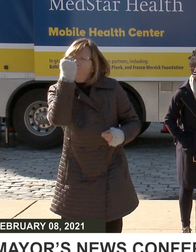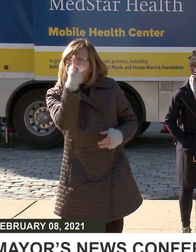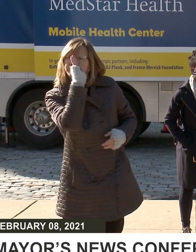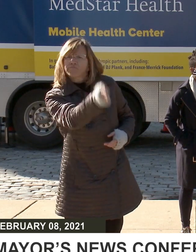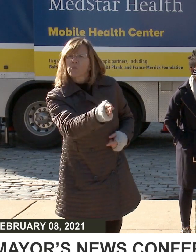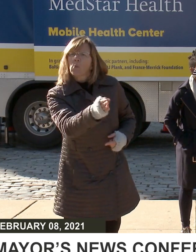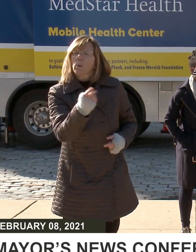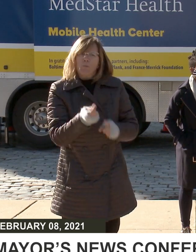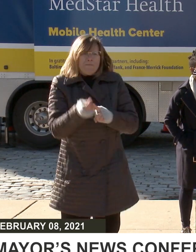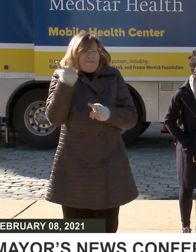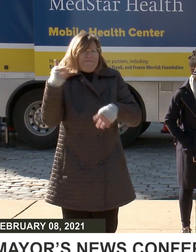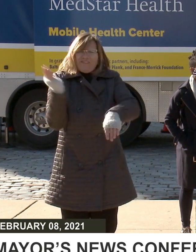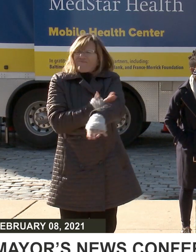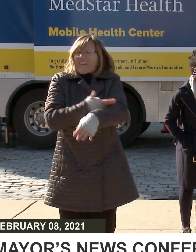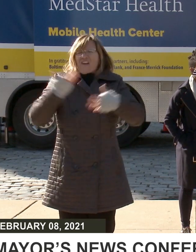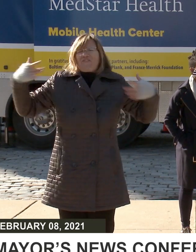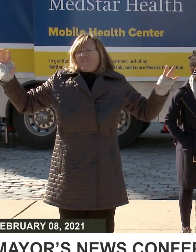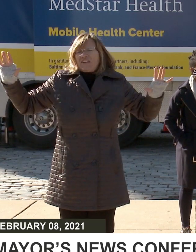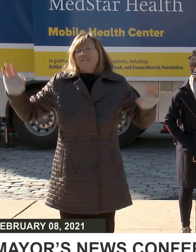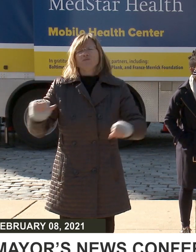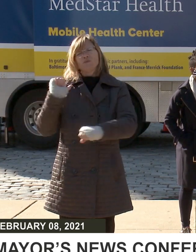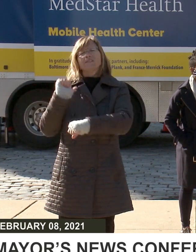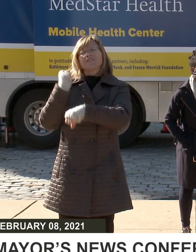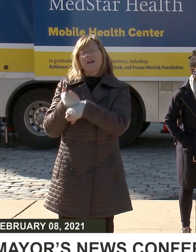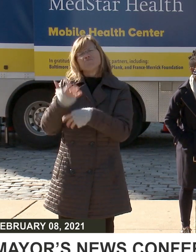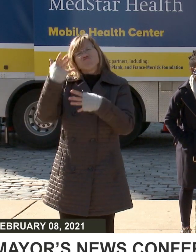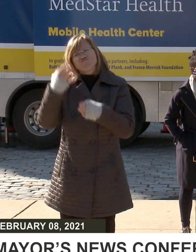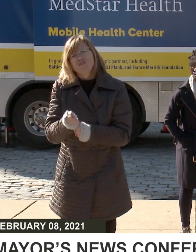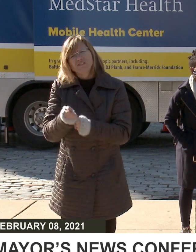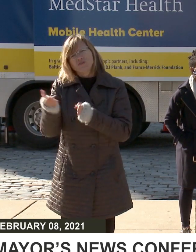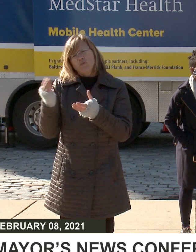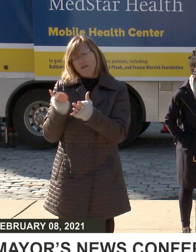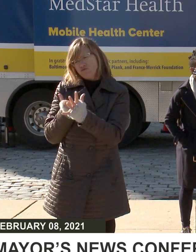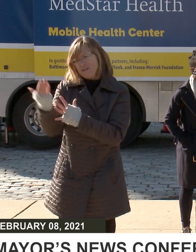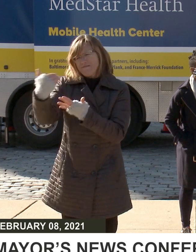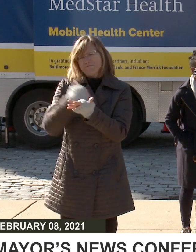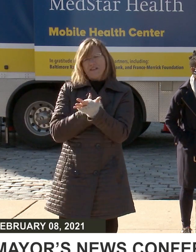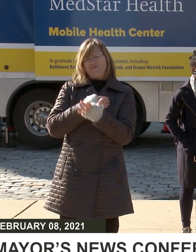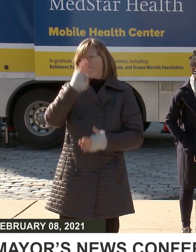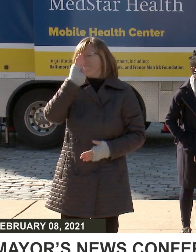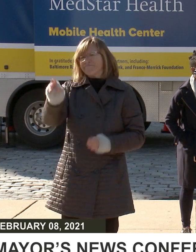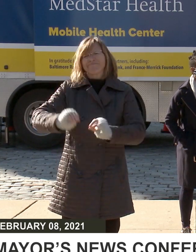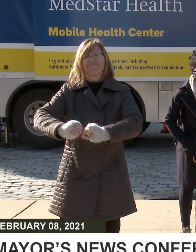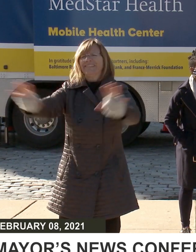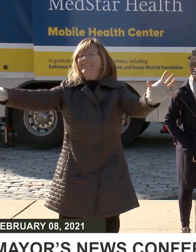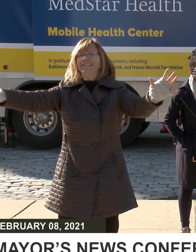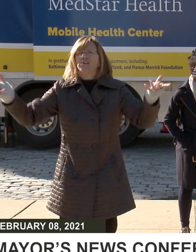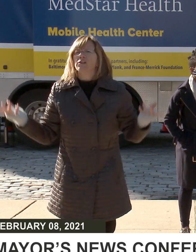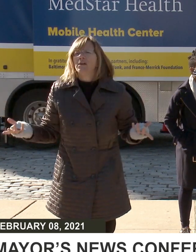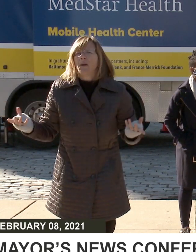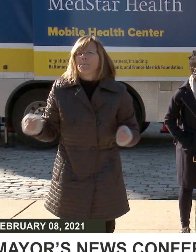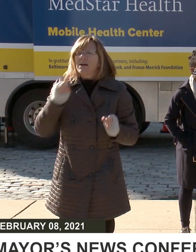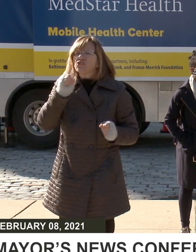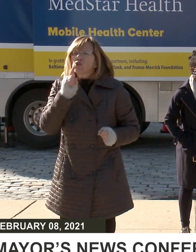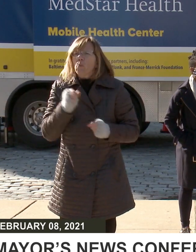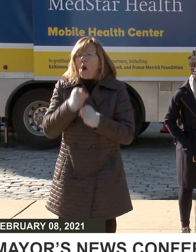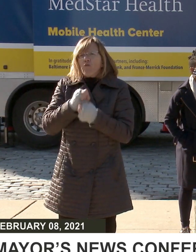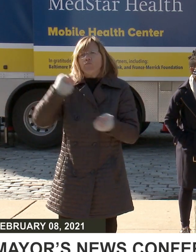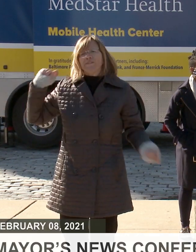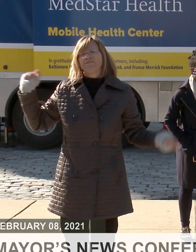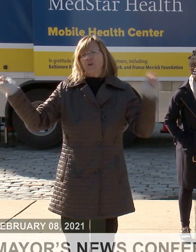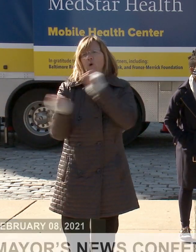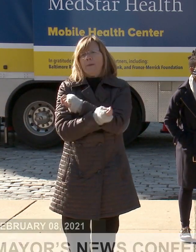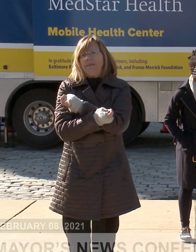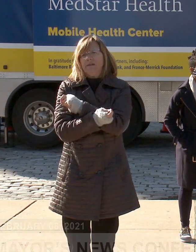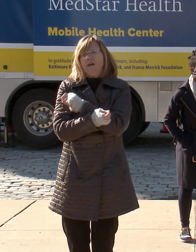because that's how you build trust, through transparency, through swift action. We're going to continue to make sure that we're reforming our department through the consent